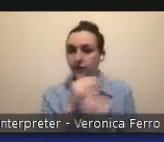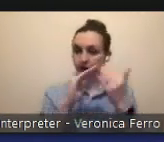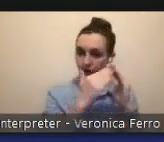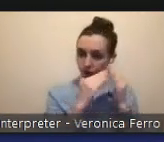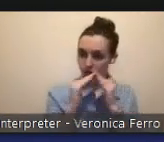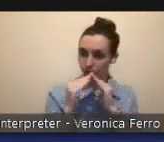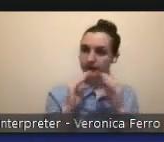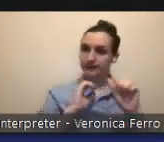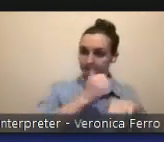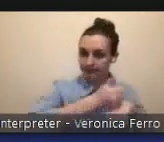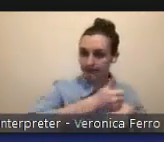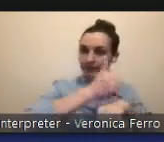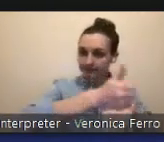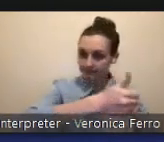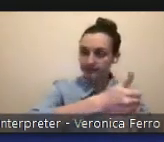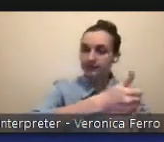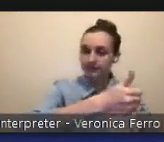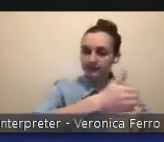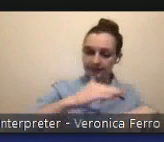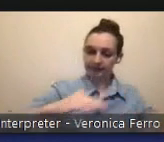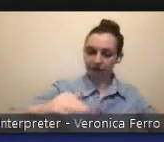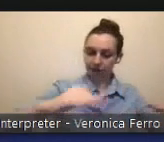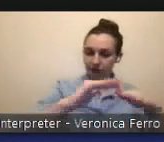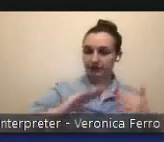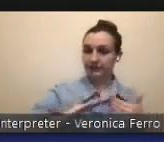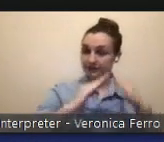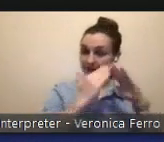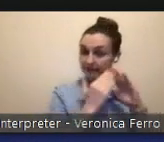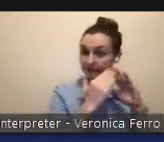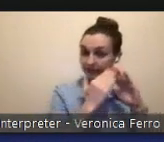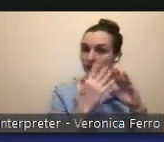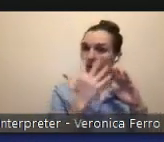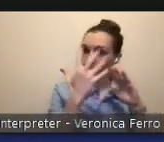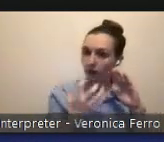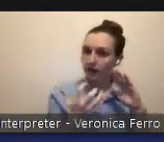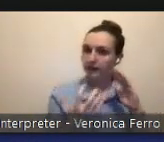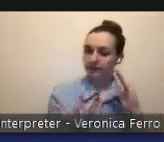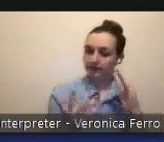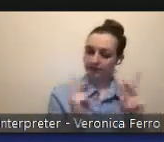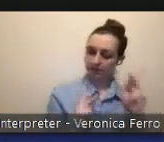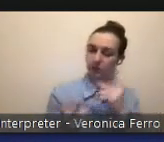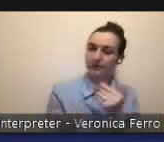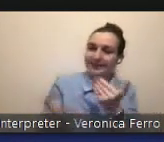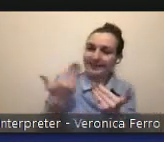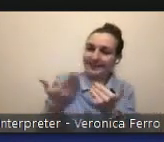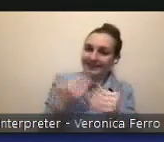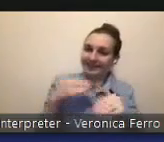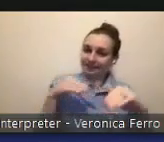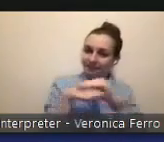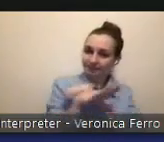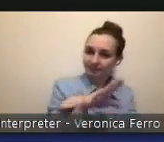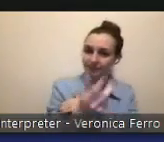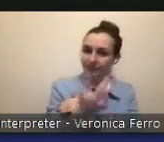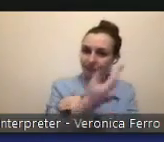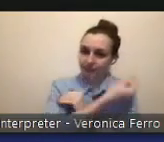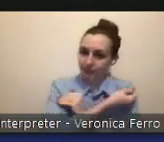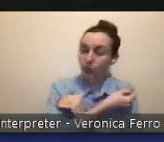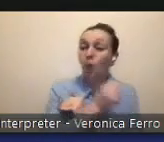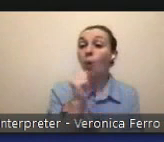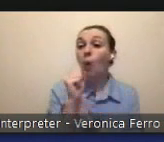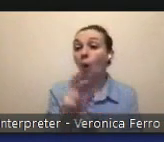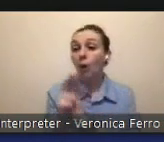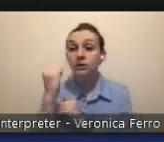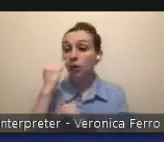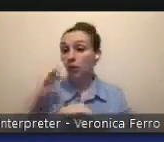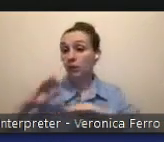down the Front Range, just to be sure that it's easy for people to get the booster or to get the vaccine if they need to finish it off or